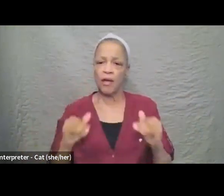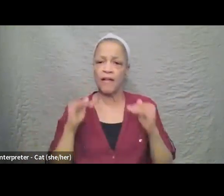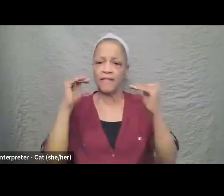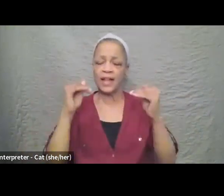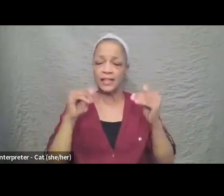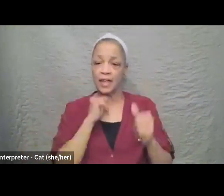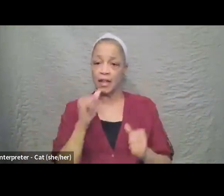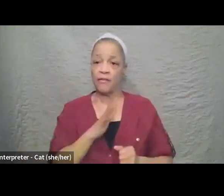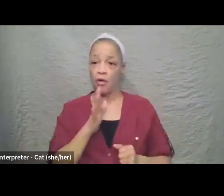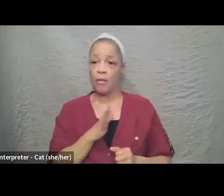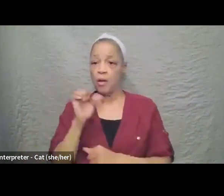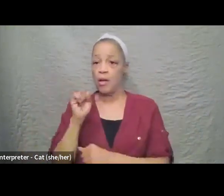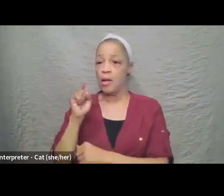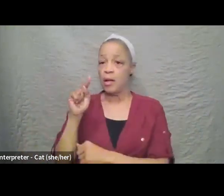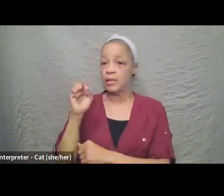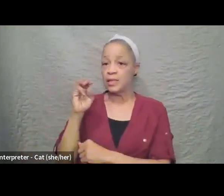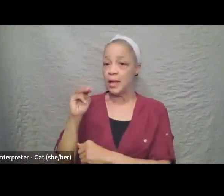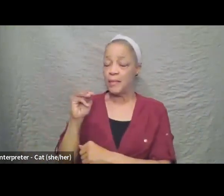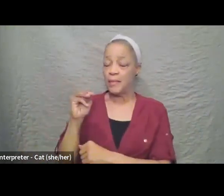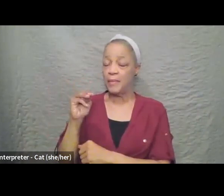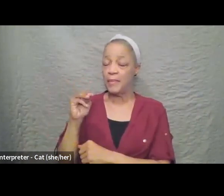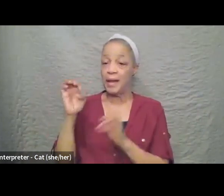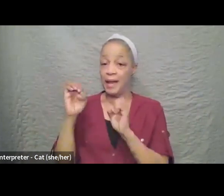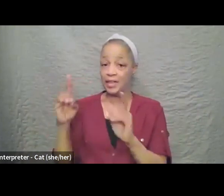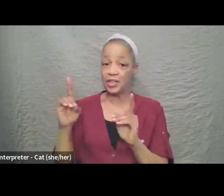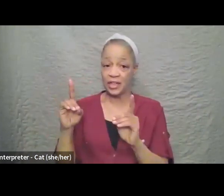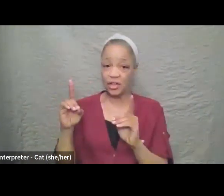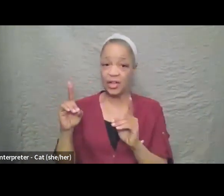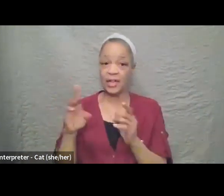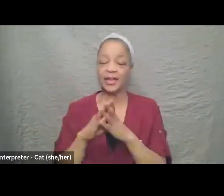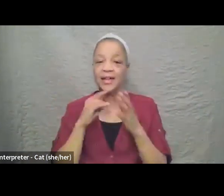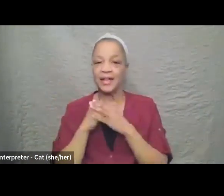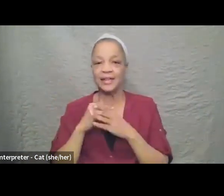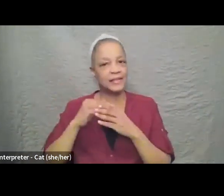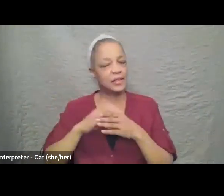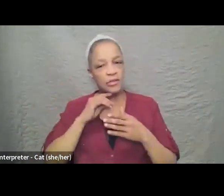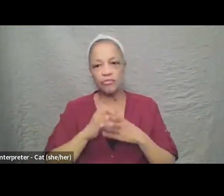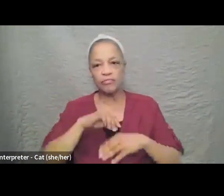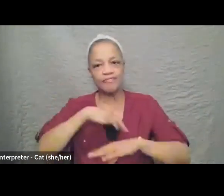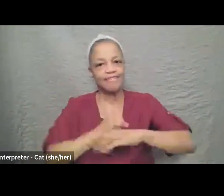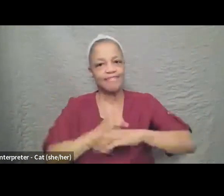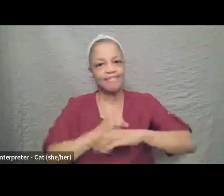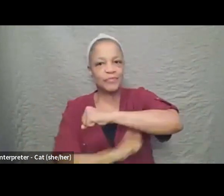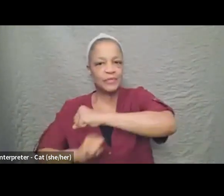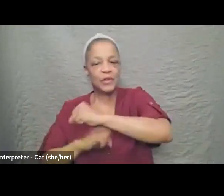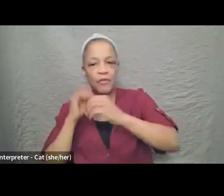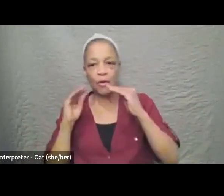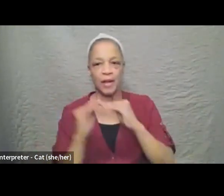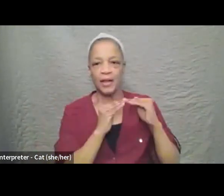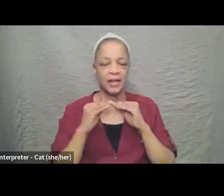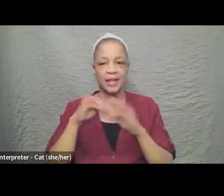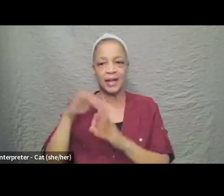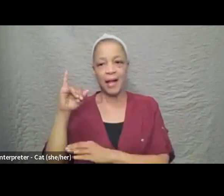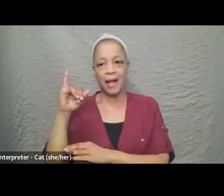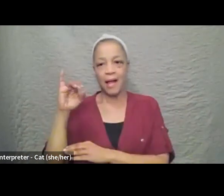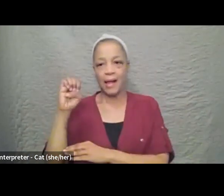Informal STEM Education, or CASE, has laid instrumental groundwork for equity in ISE.